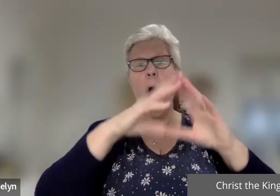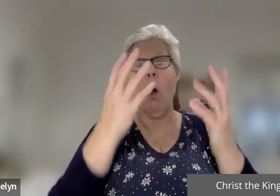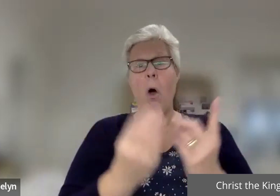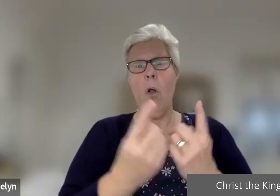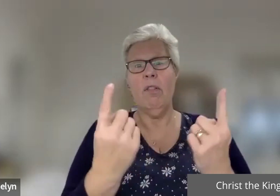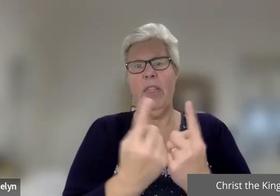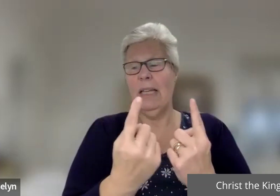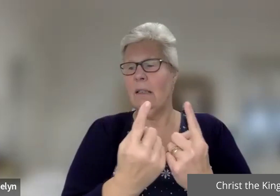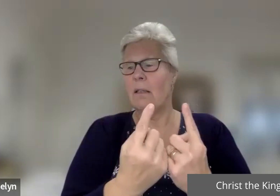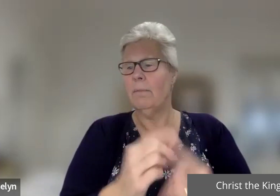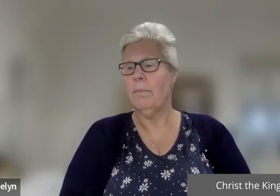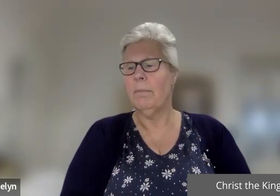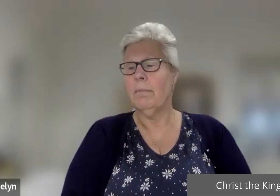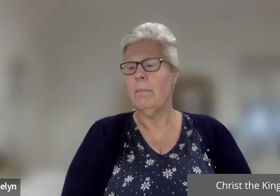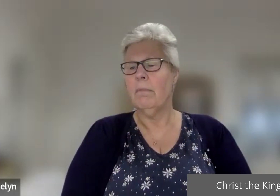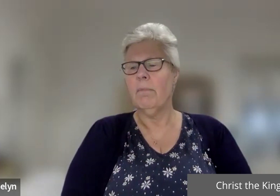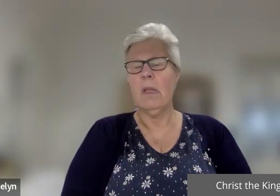above all things.